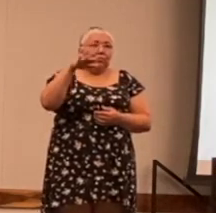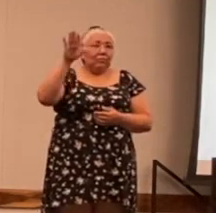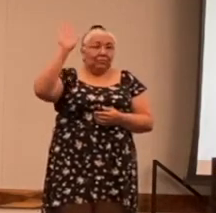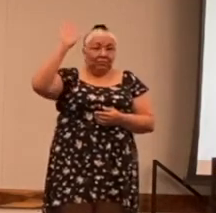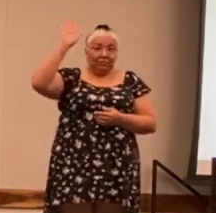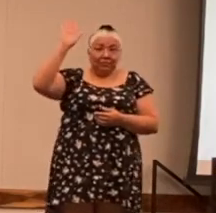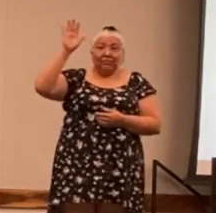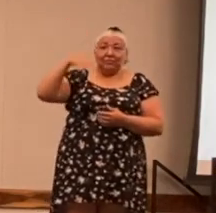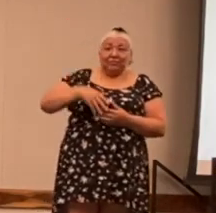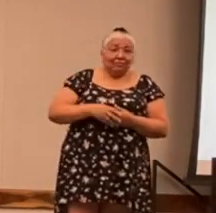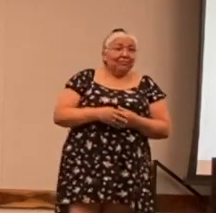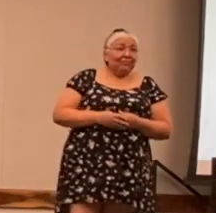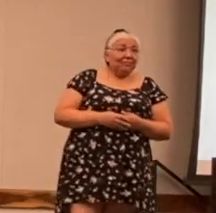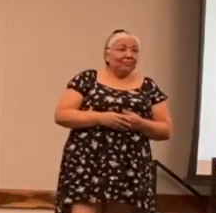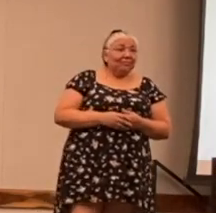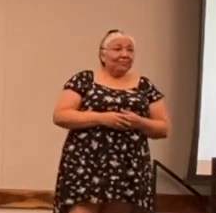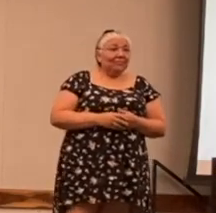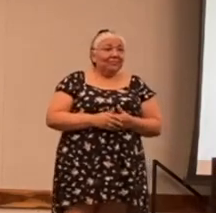Some of you are like, no.